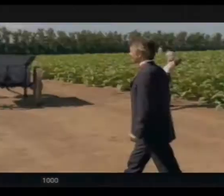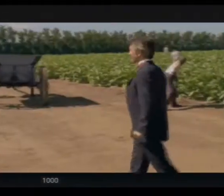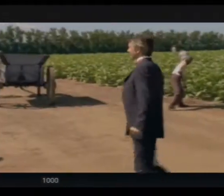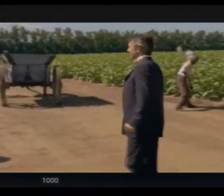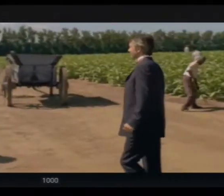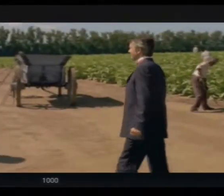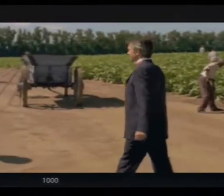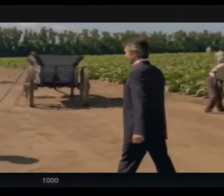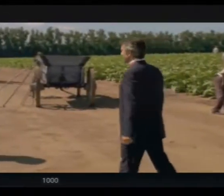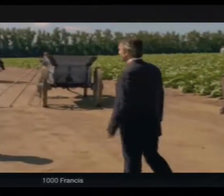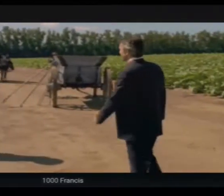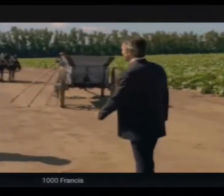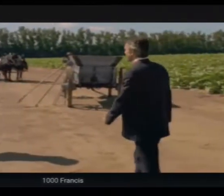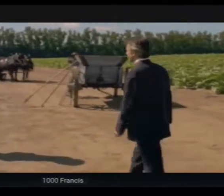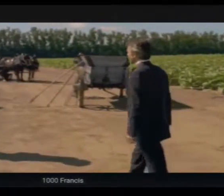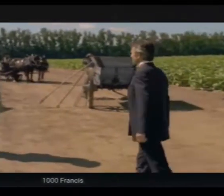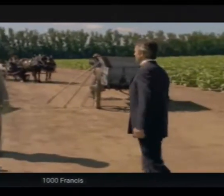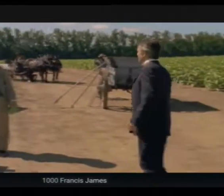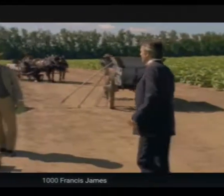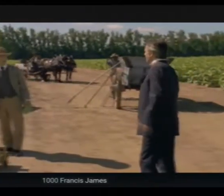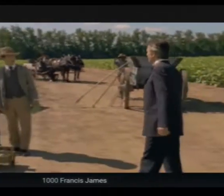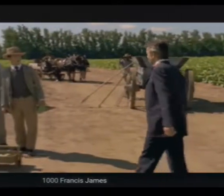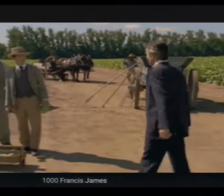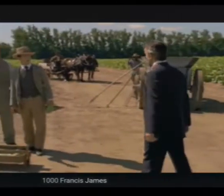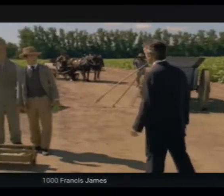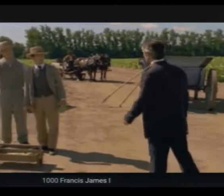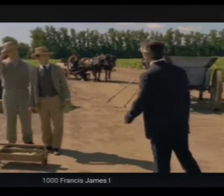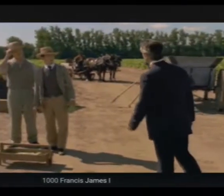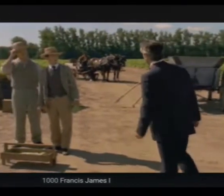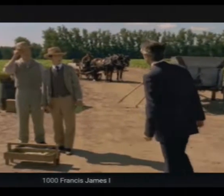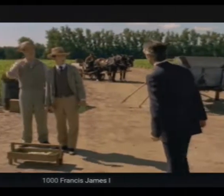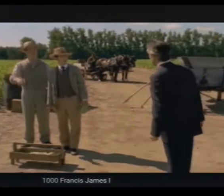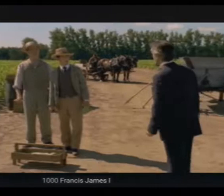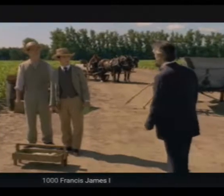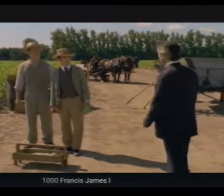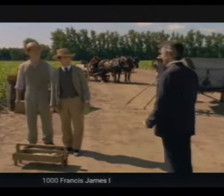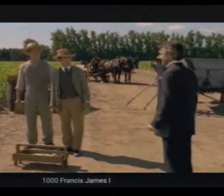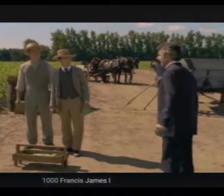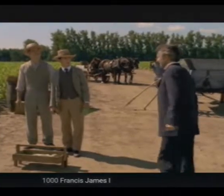Father? Hello, Francis. James. Yep.